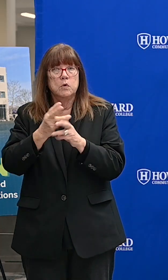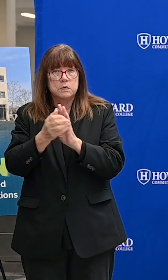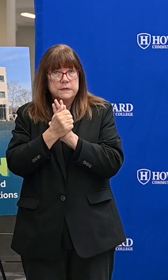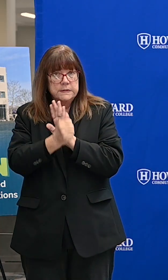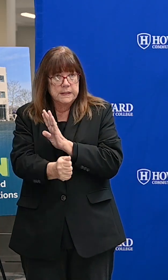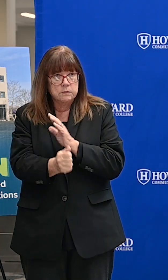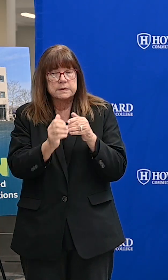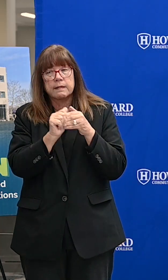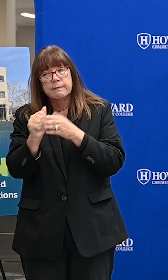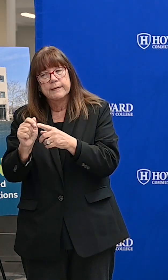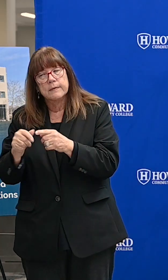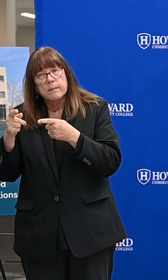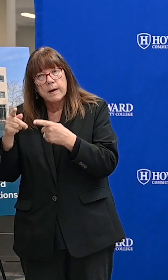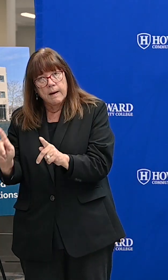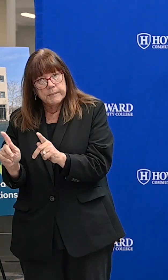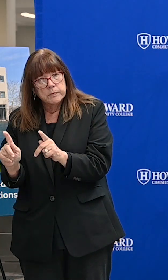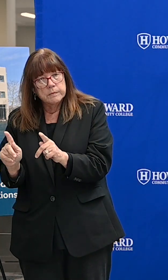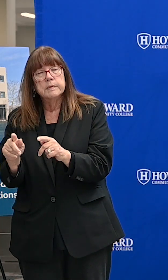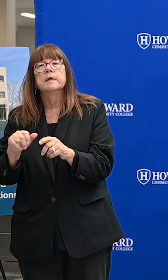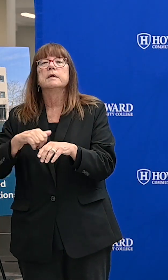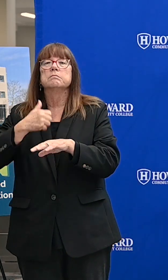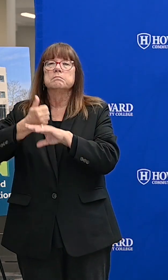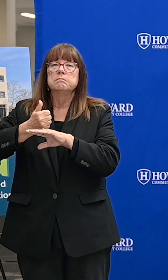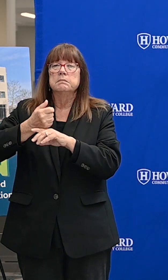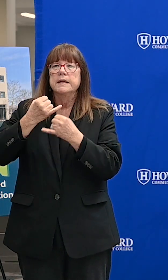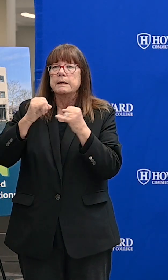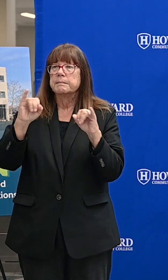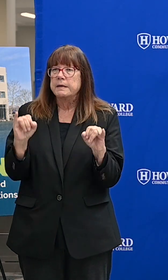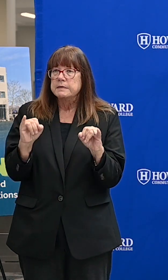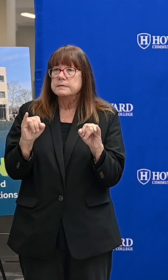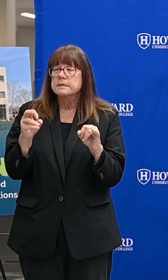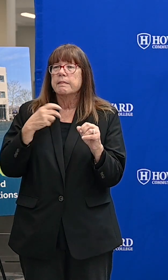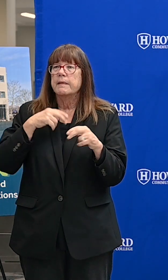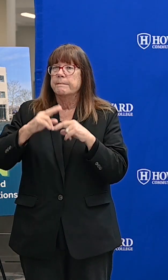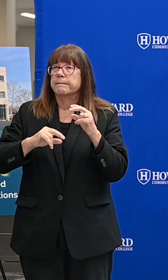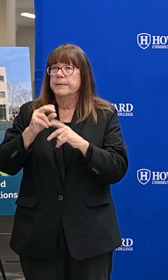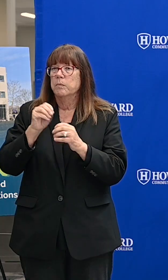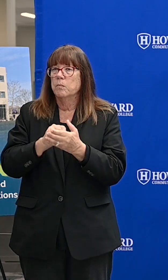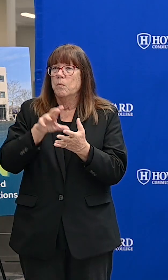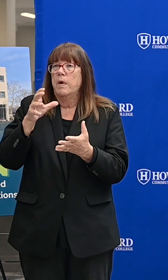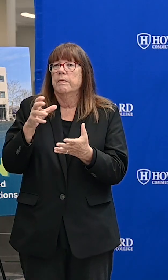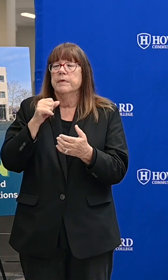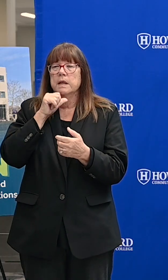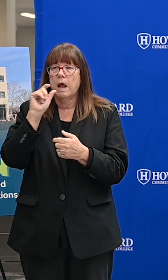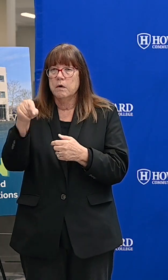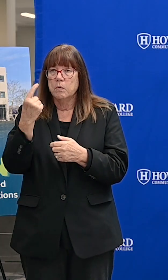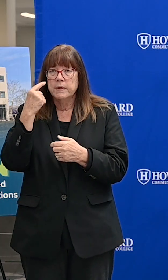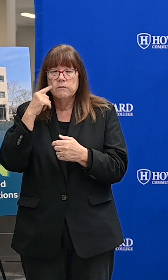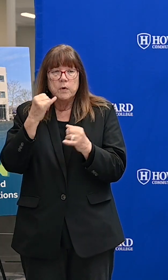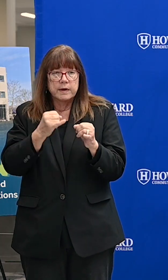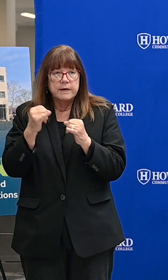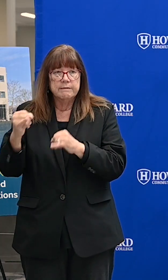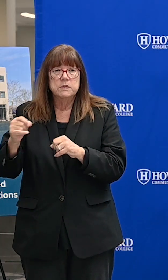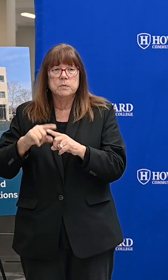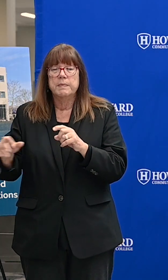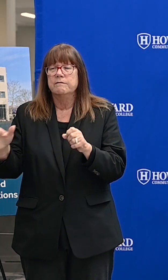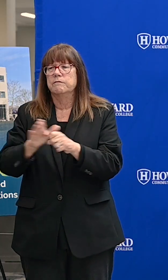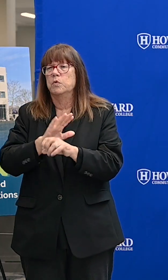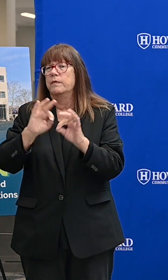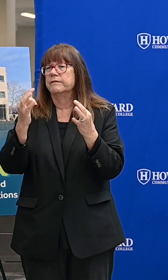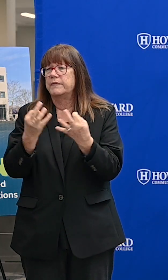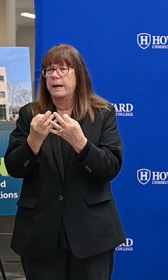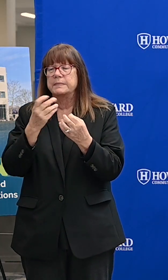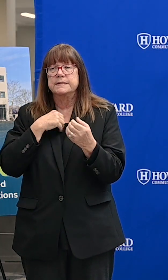that lead to opportunity, skills that create independence, skills that build wealth, not just for individuals, but for entire families